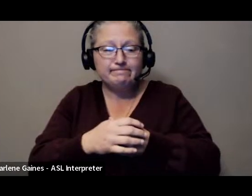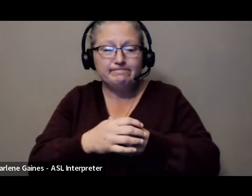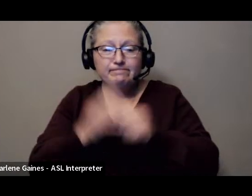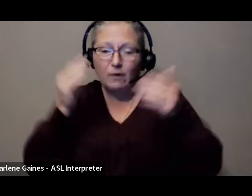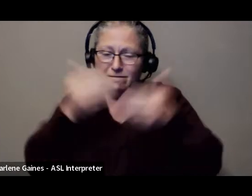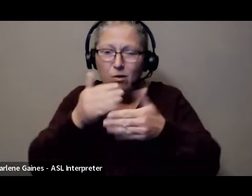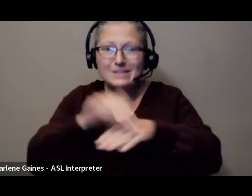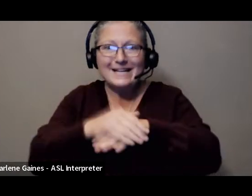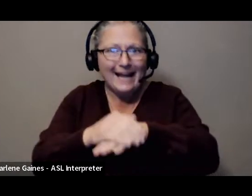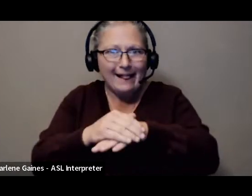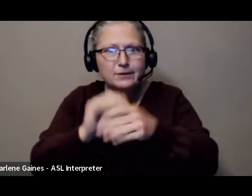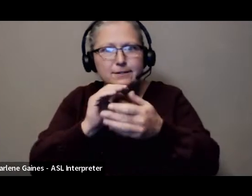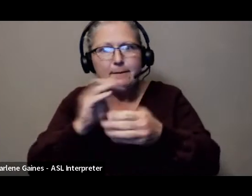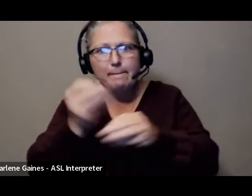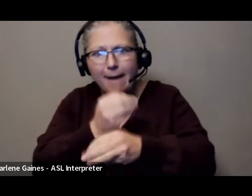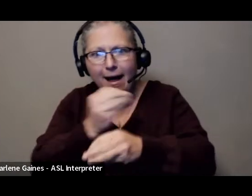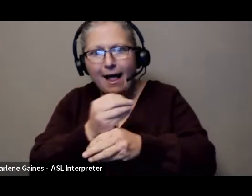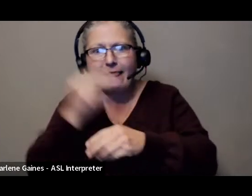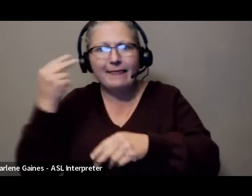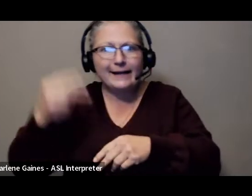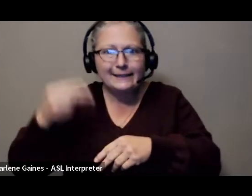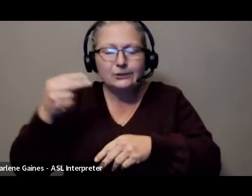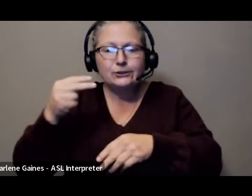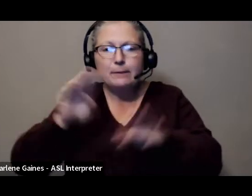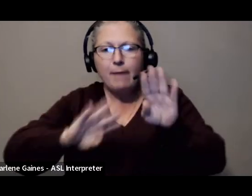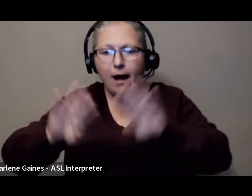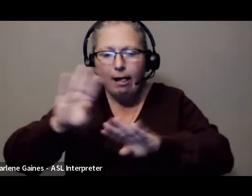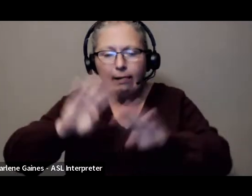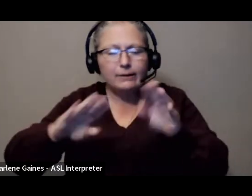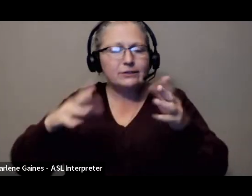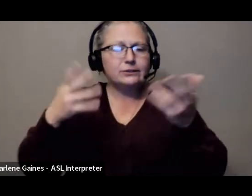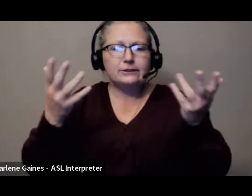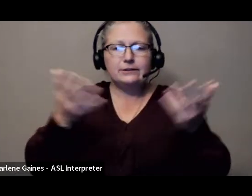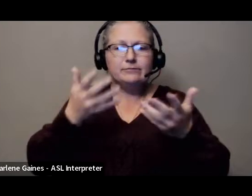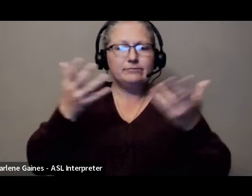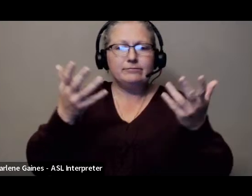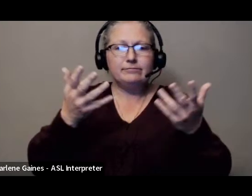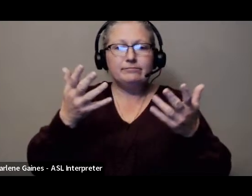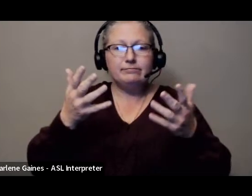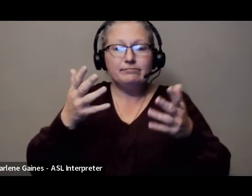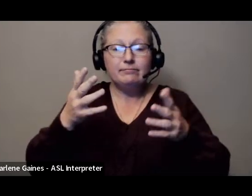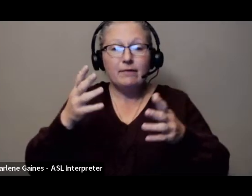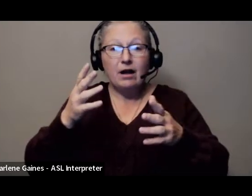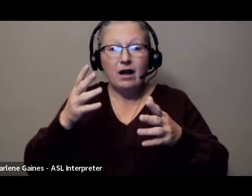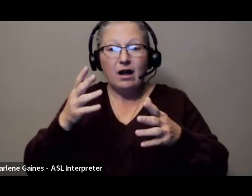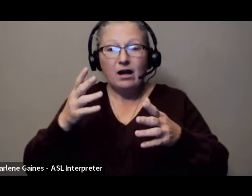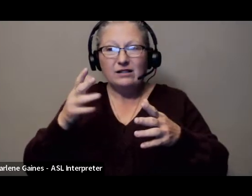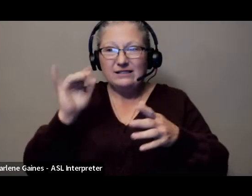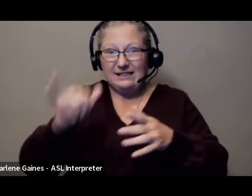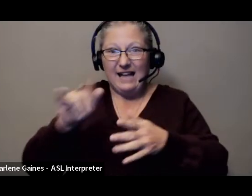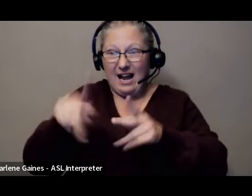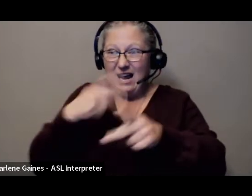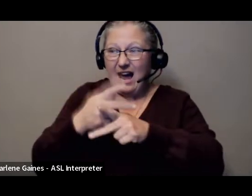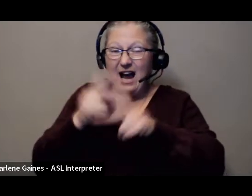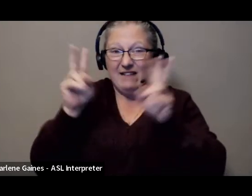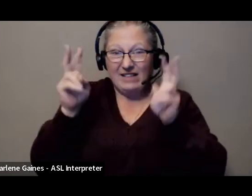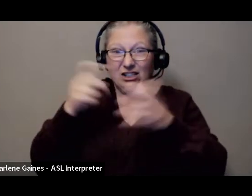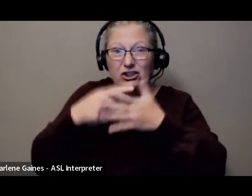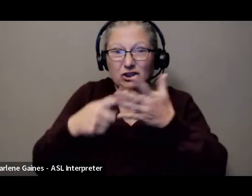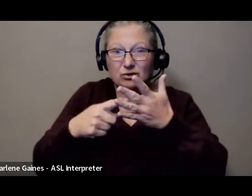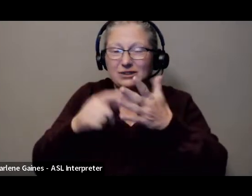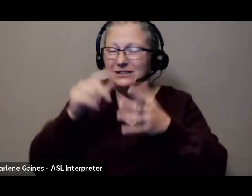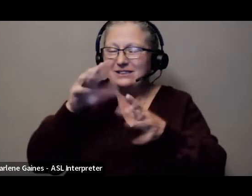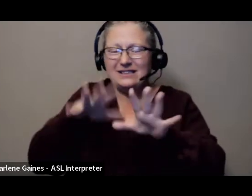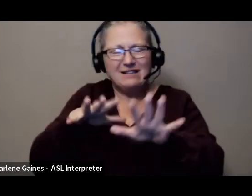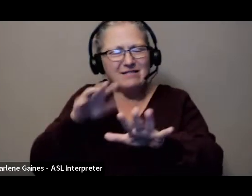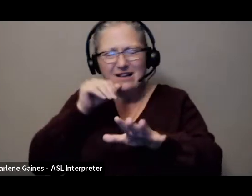focus on English, math, history, biology. And by leaving controversial issues out of the classroom, you're giving them